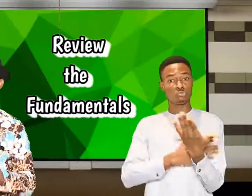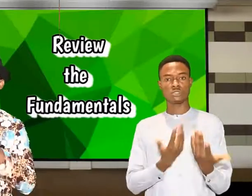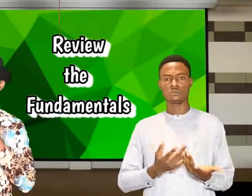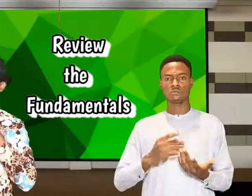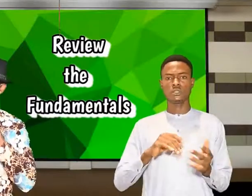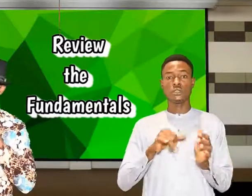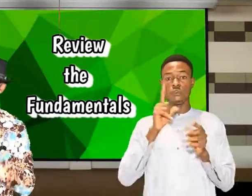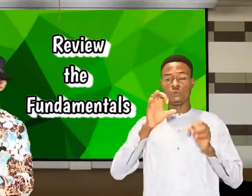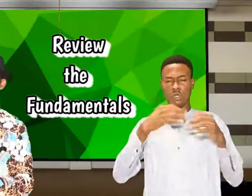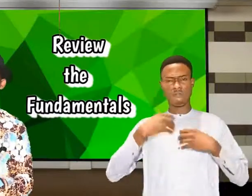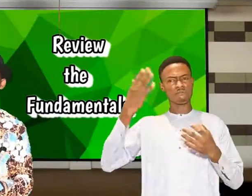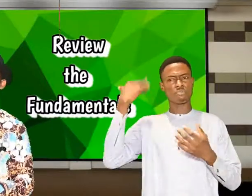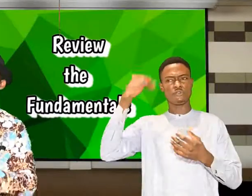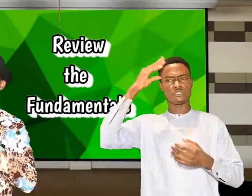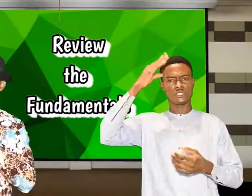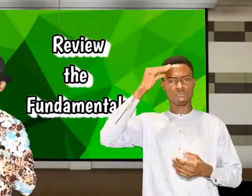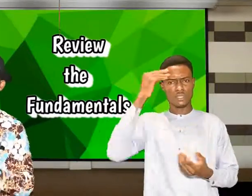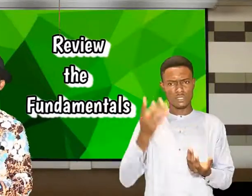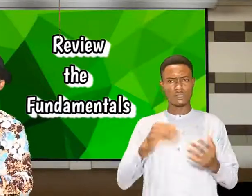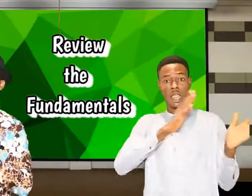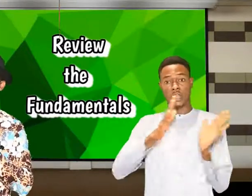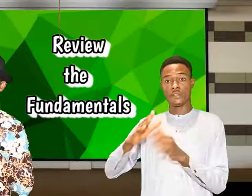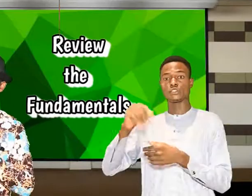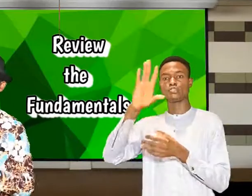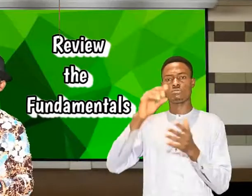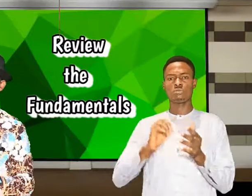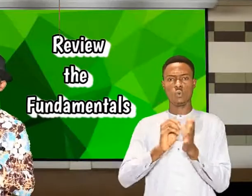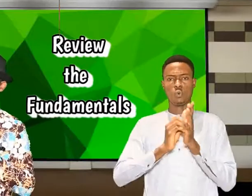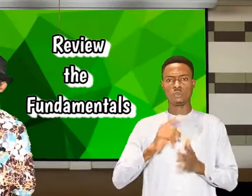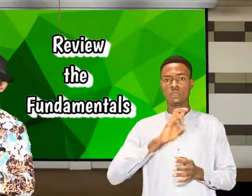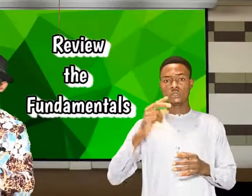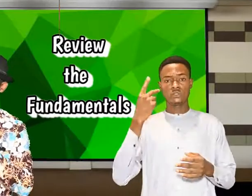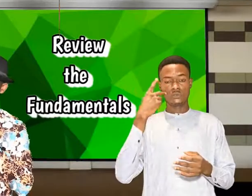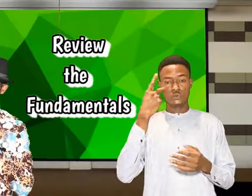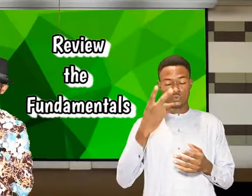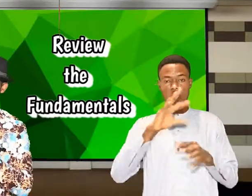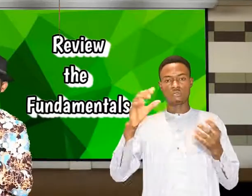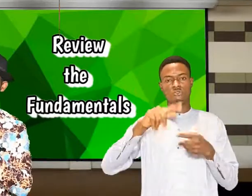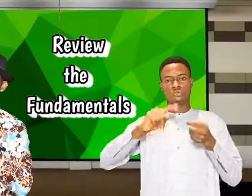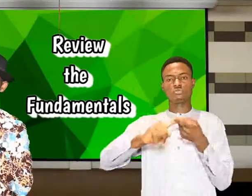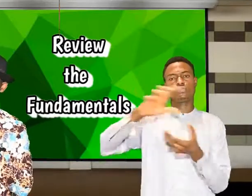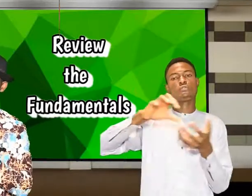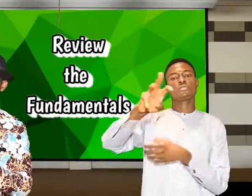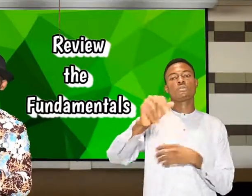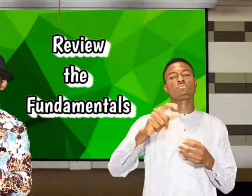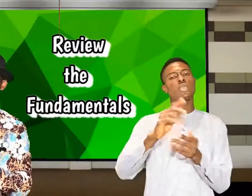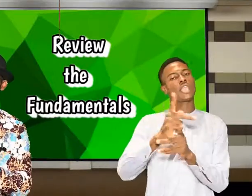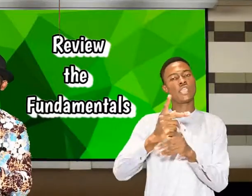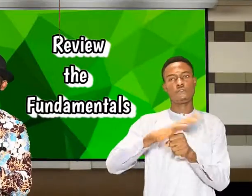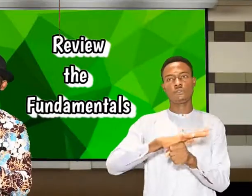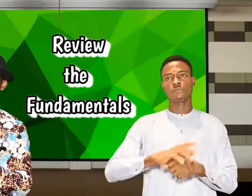fundamentals. If you have previous experience, arrange your views and convey them